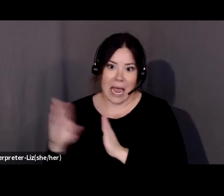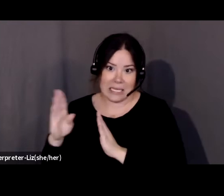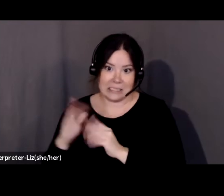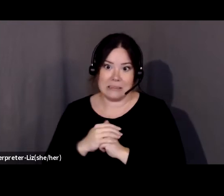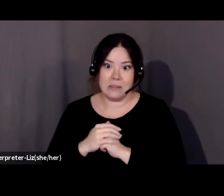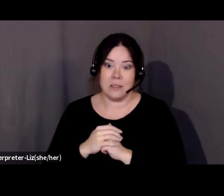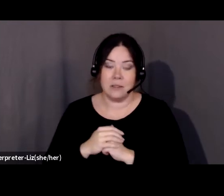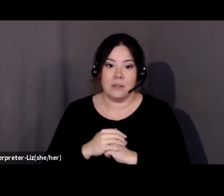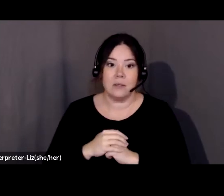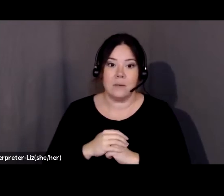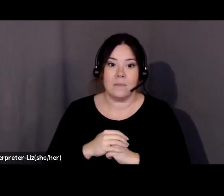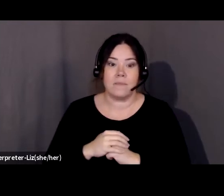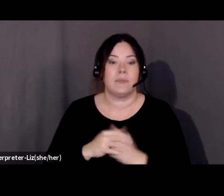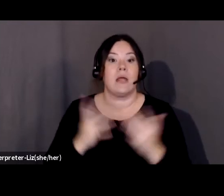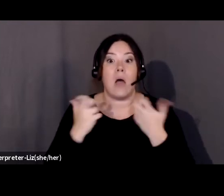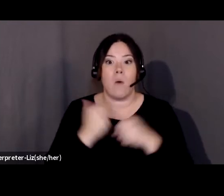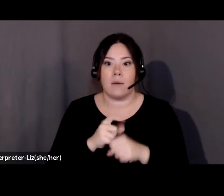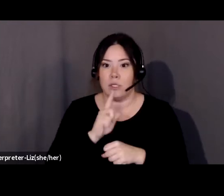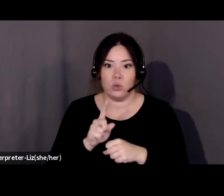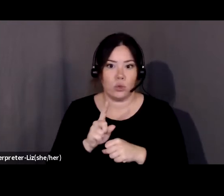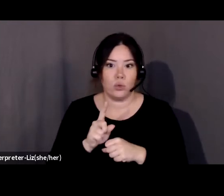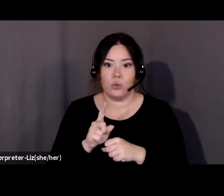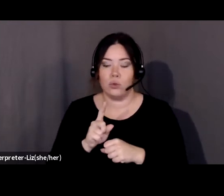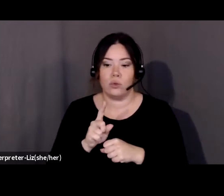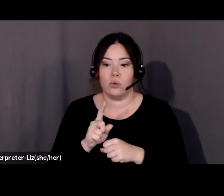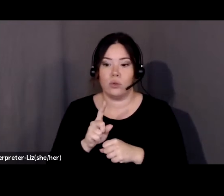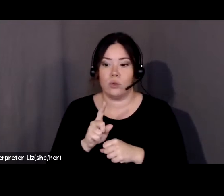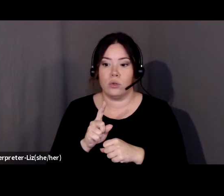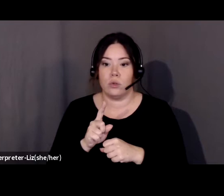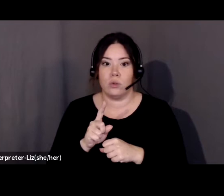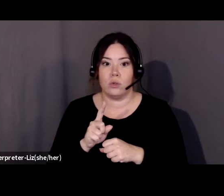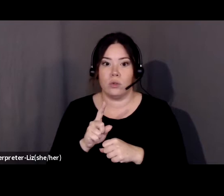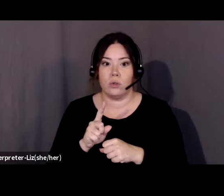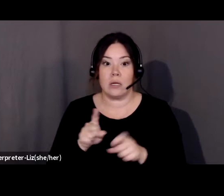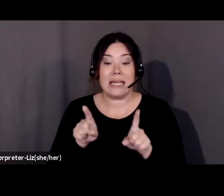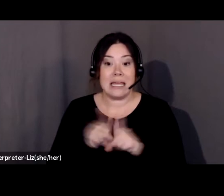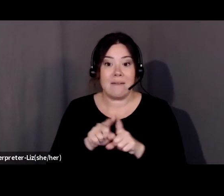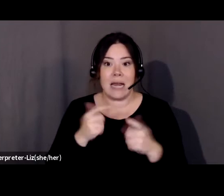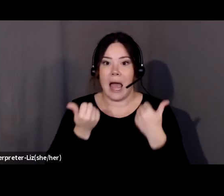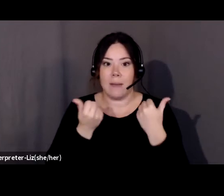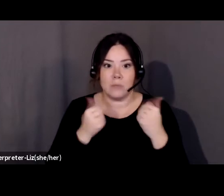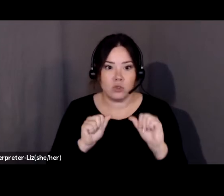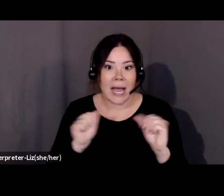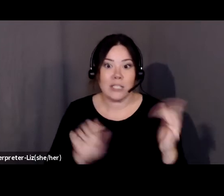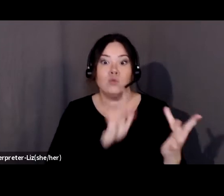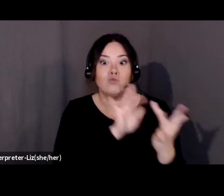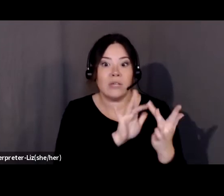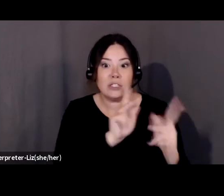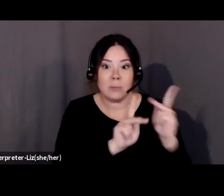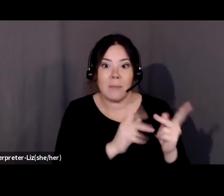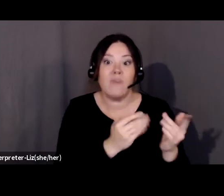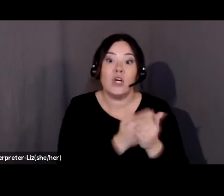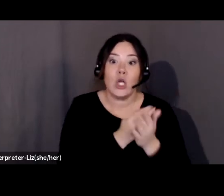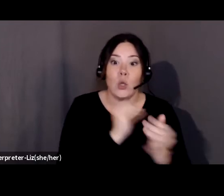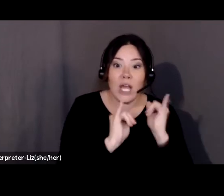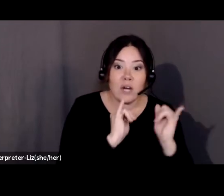I want to make sure that even as I am trying to reach out to people for new interviews.